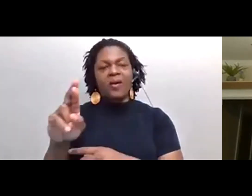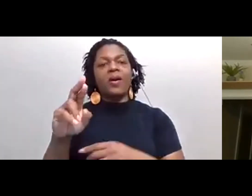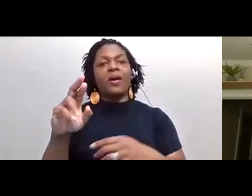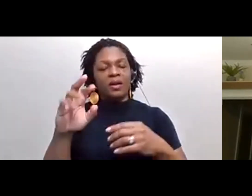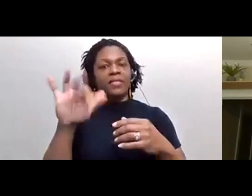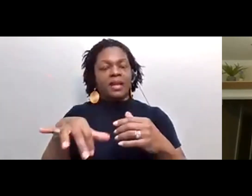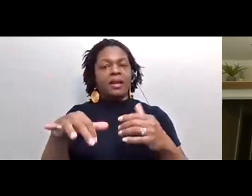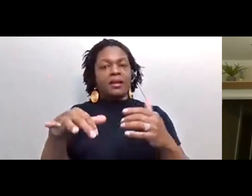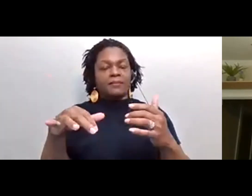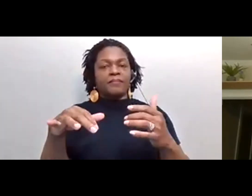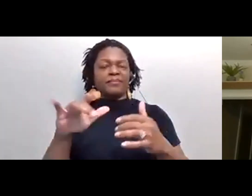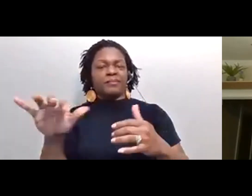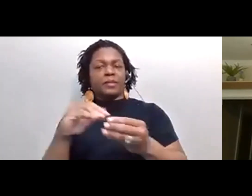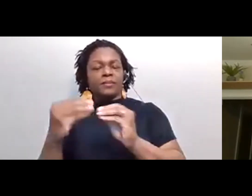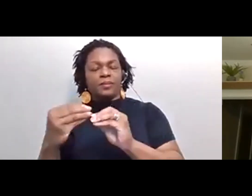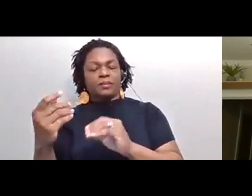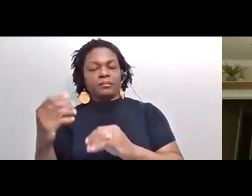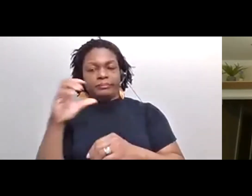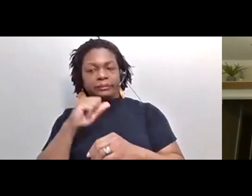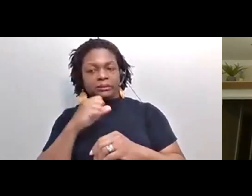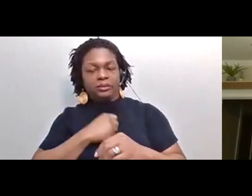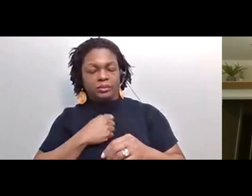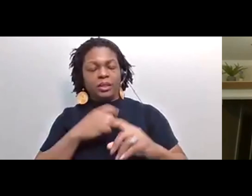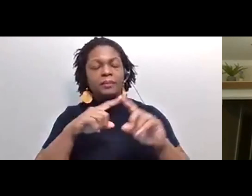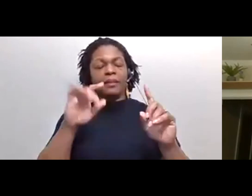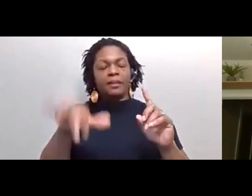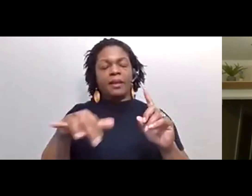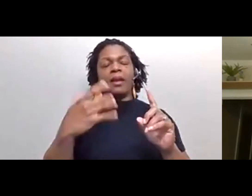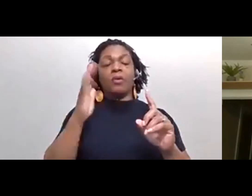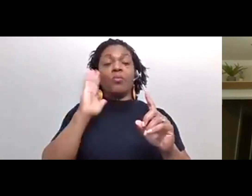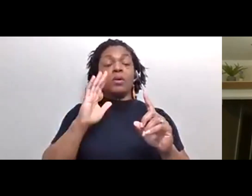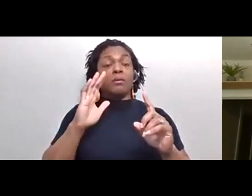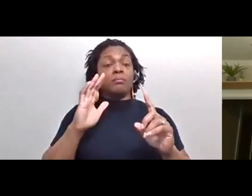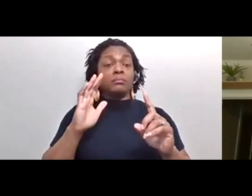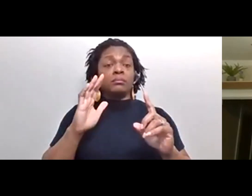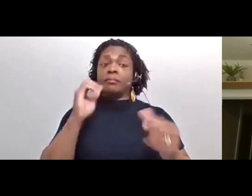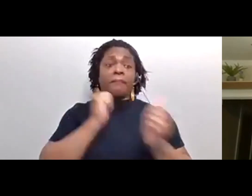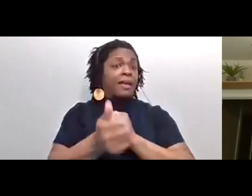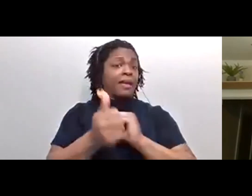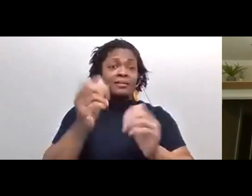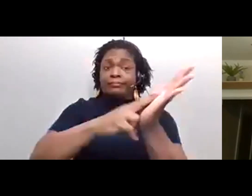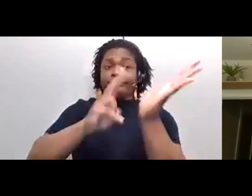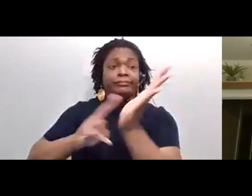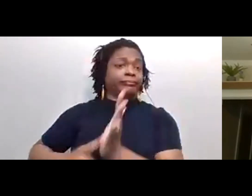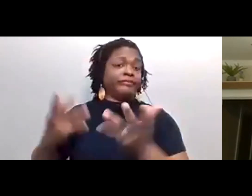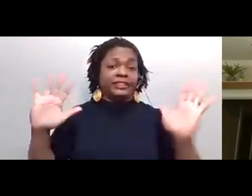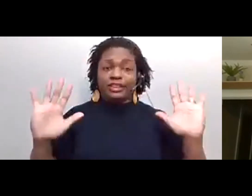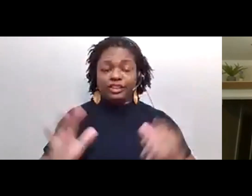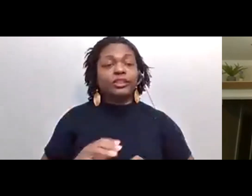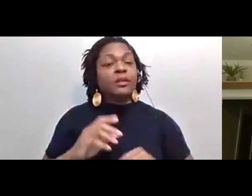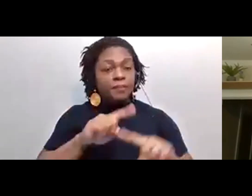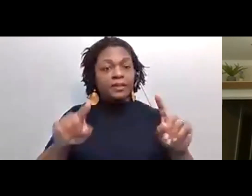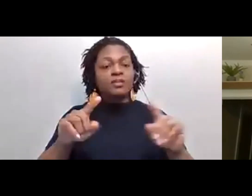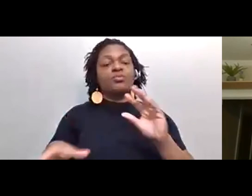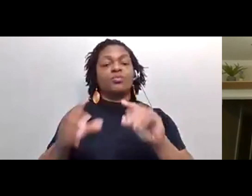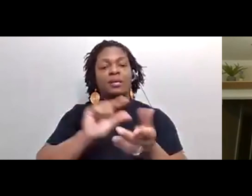urges LDH to make adjustments and basically find funding within the